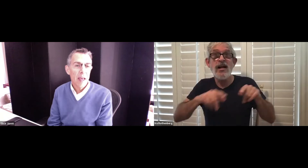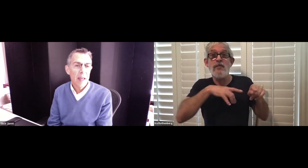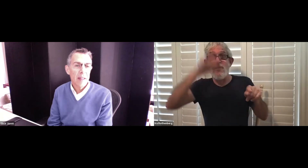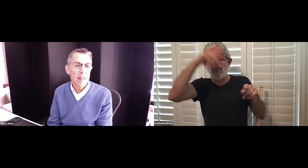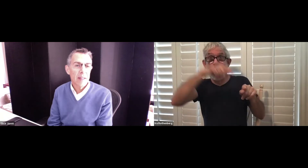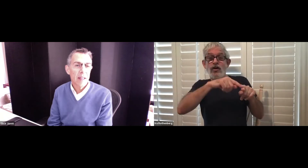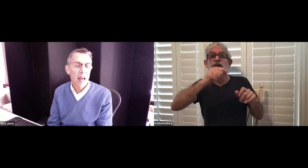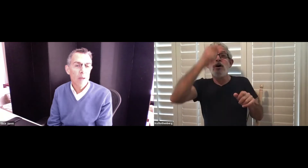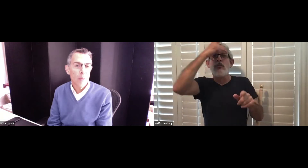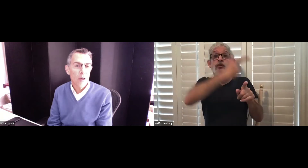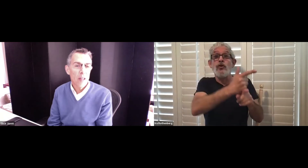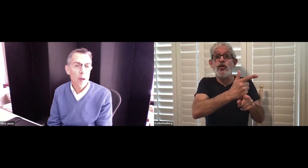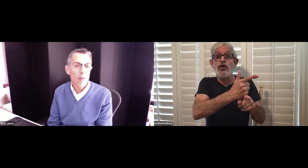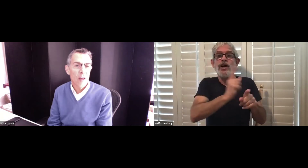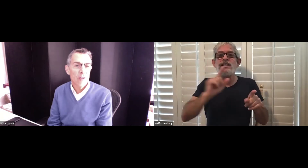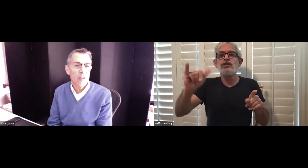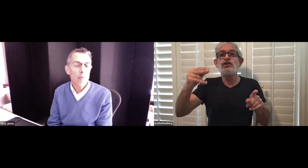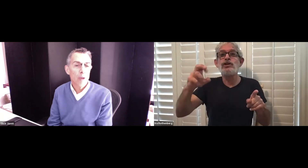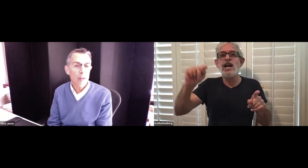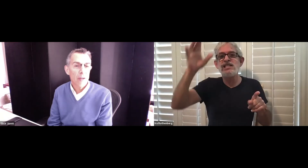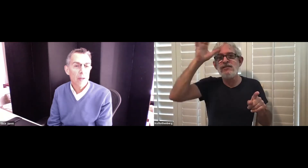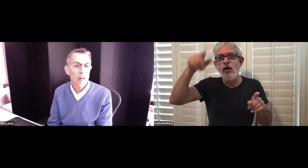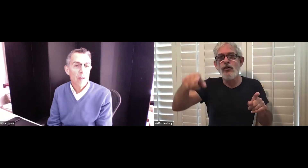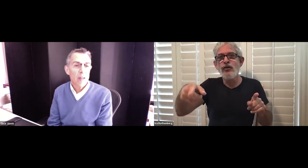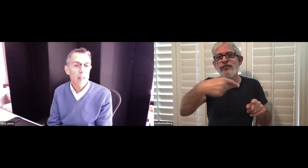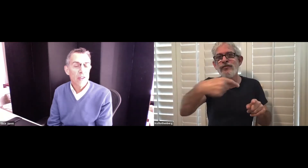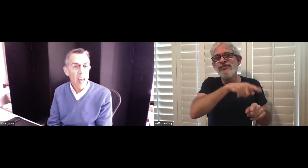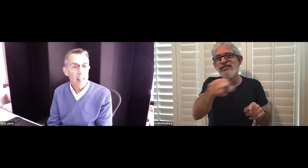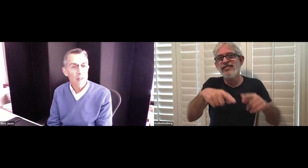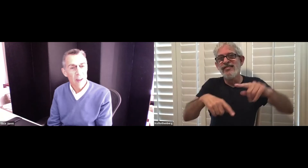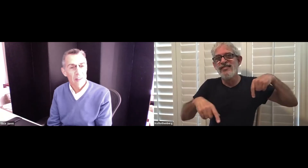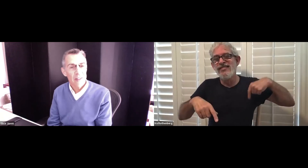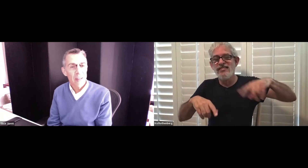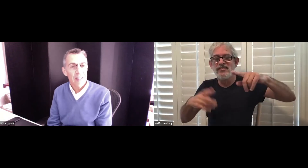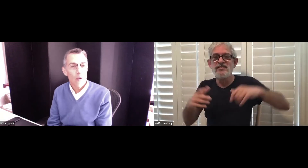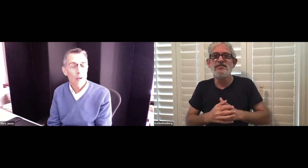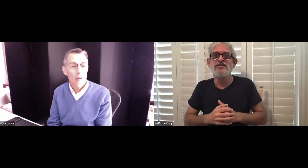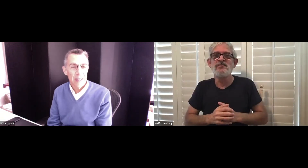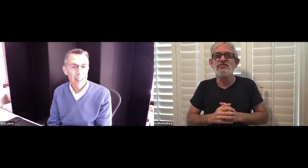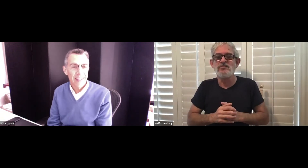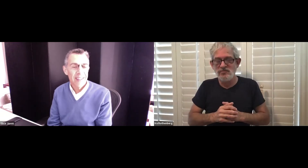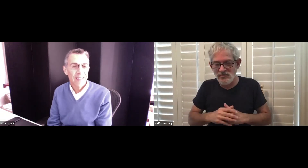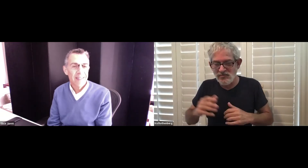And then I was born, and then my father's brother is Janet's father. So that's how we're all related.